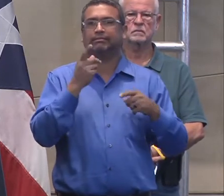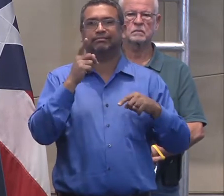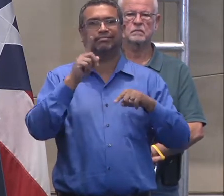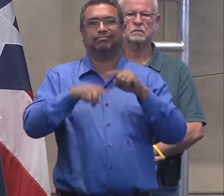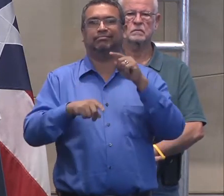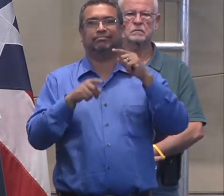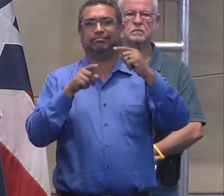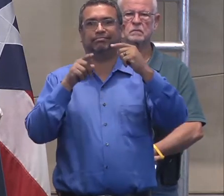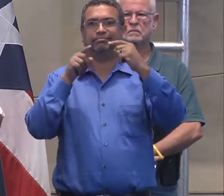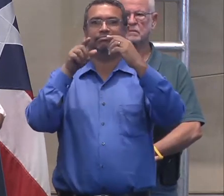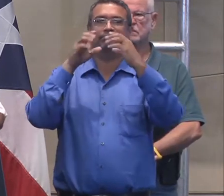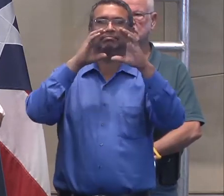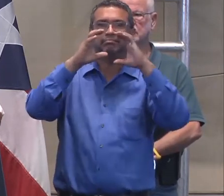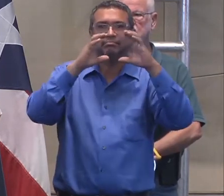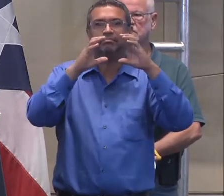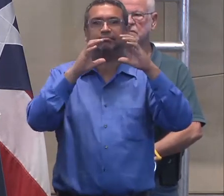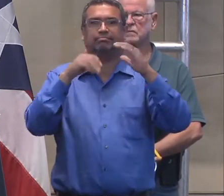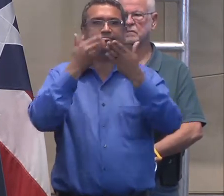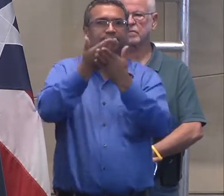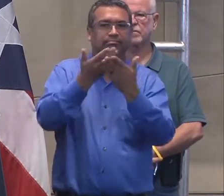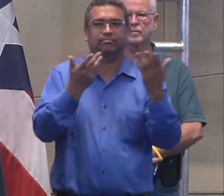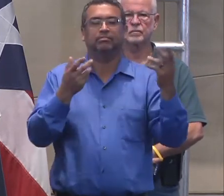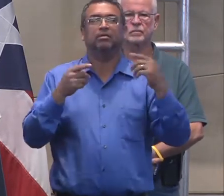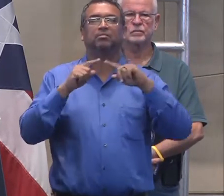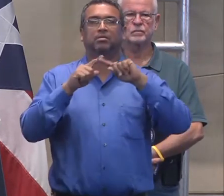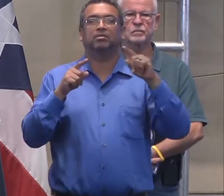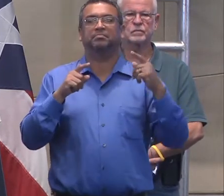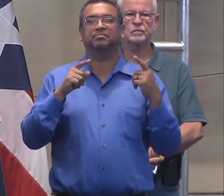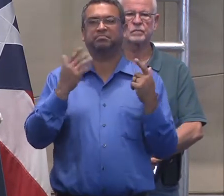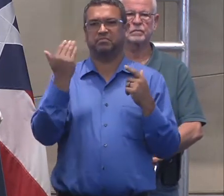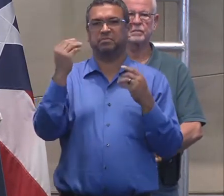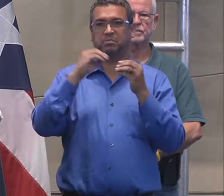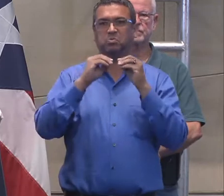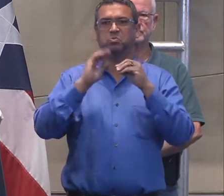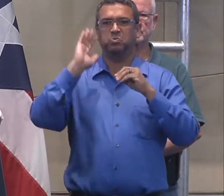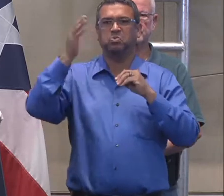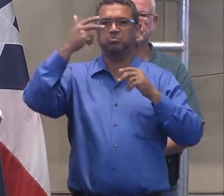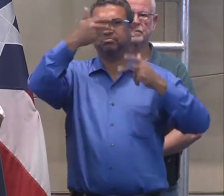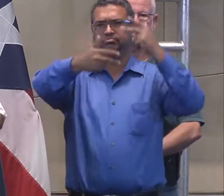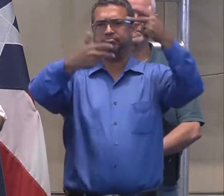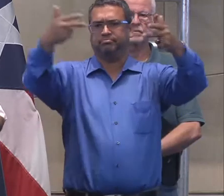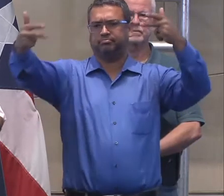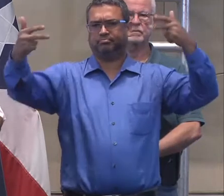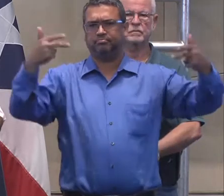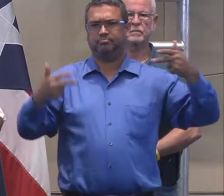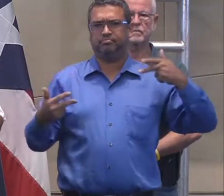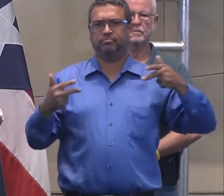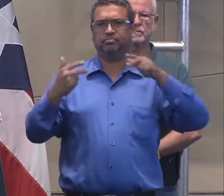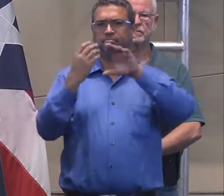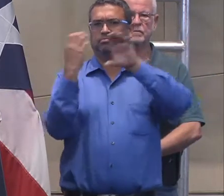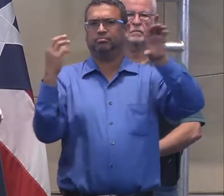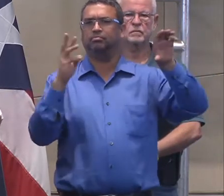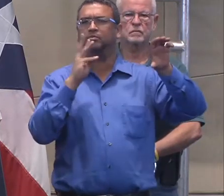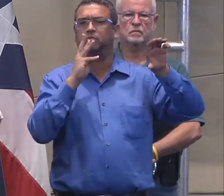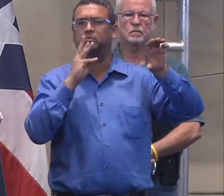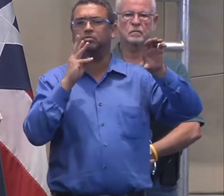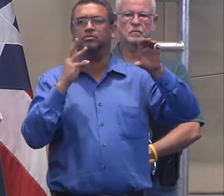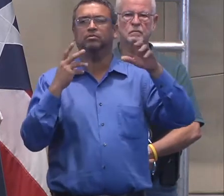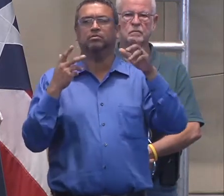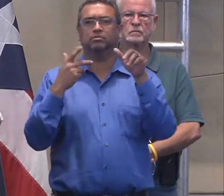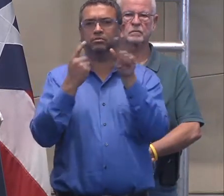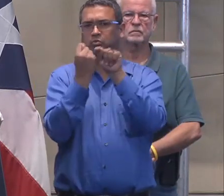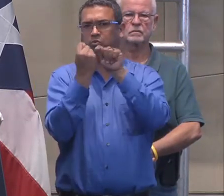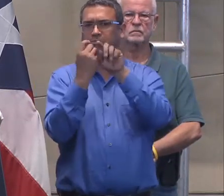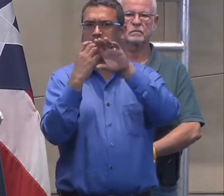And now we've added another 15 on the rotation so that we can ensure that a local government can work, can